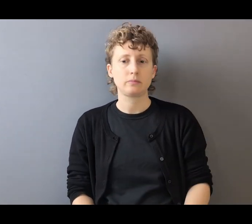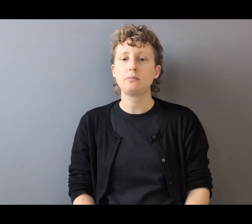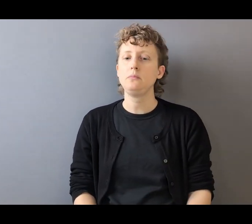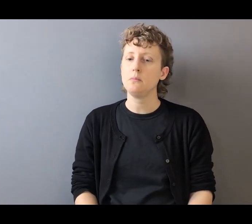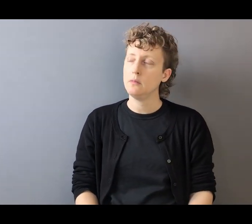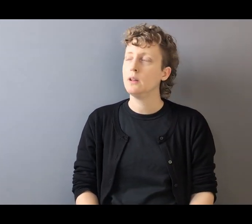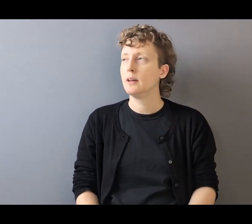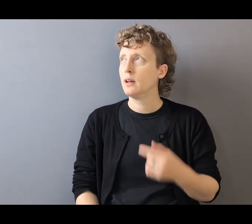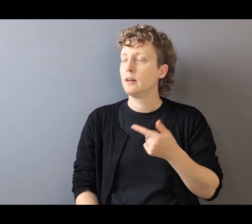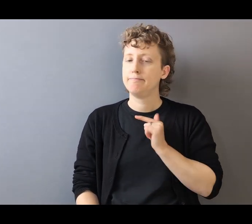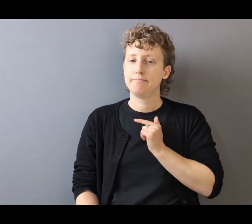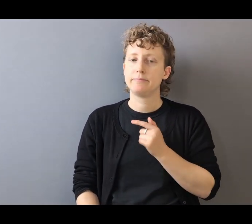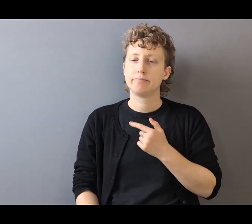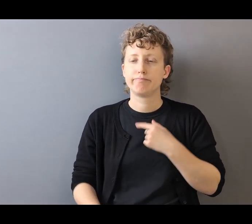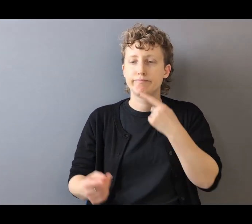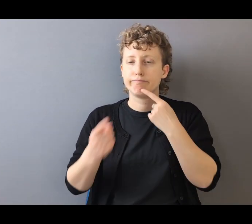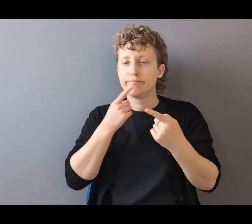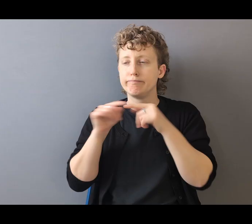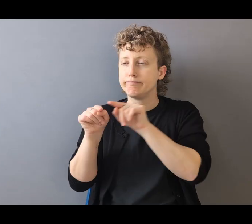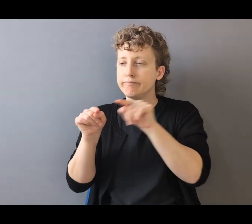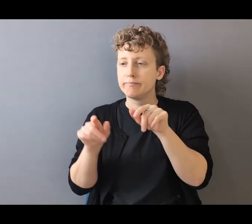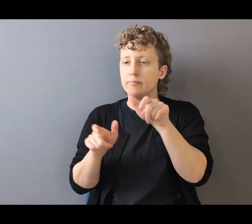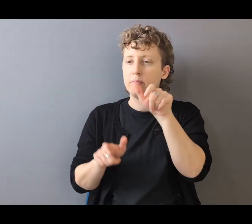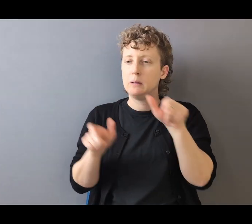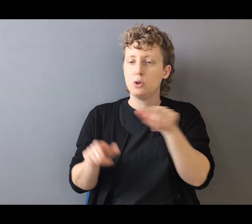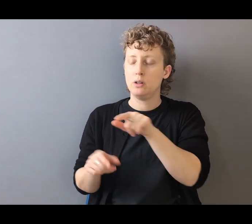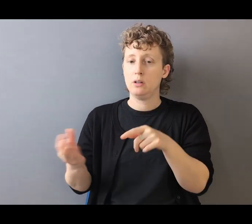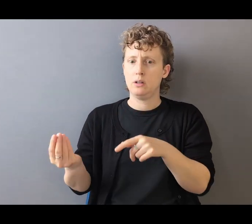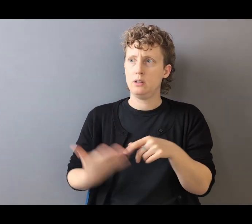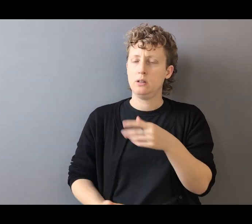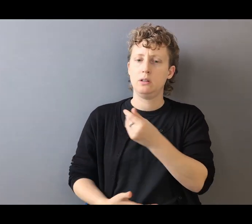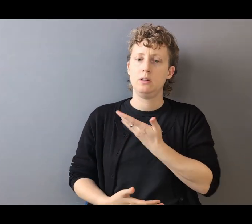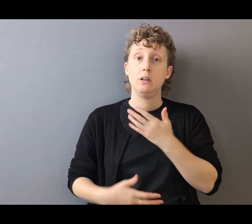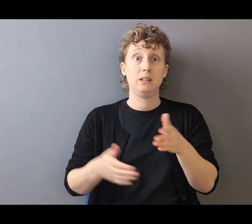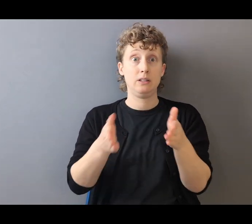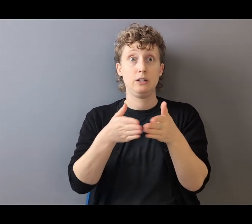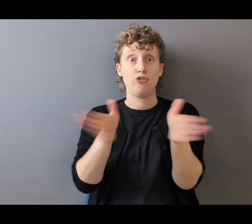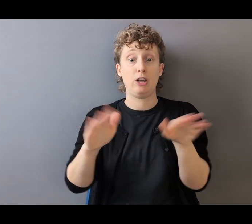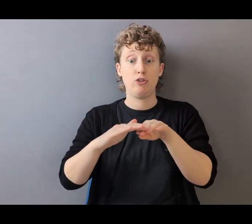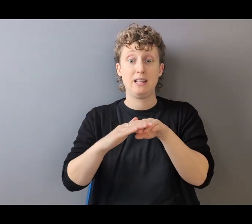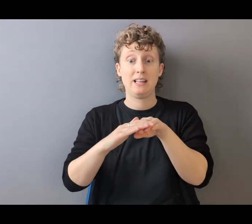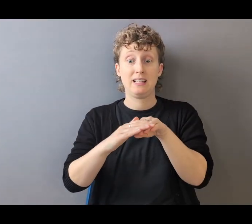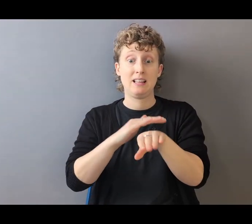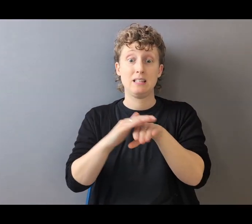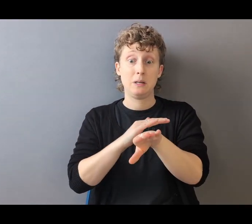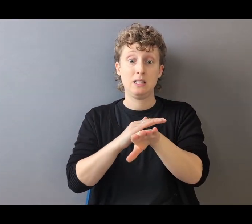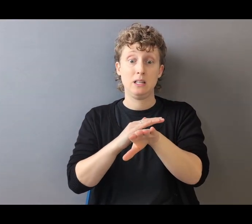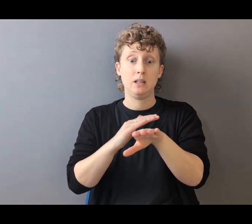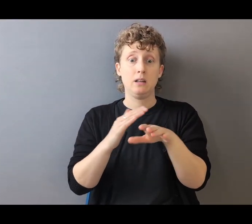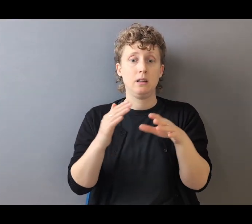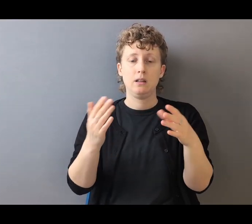to some people lately who've told me that accessibility in general seems almost